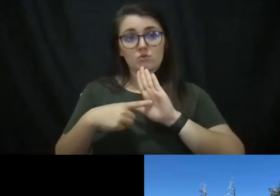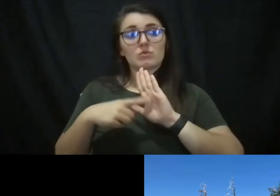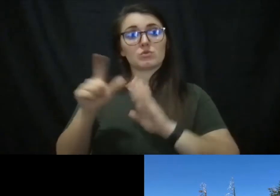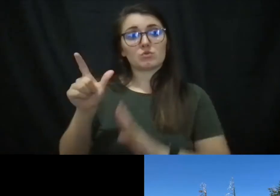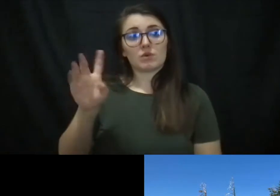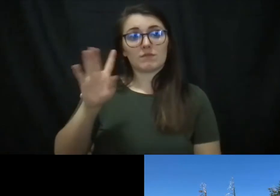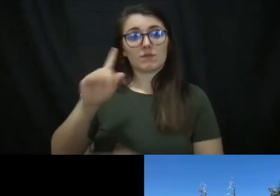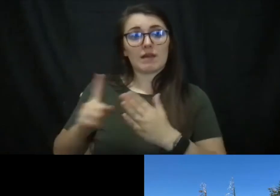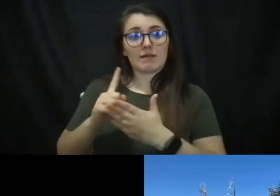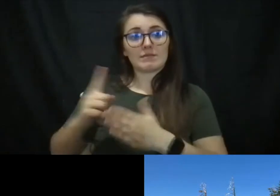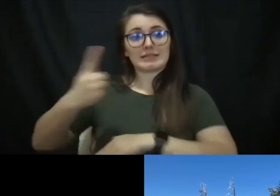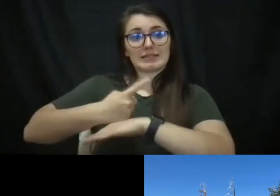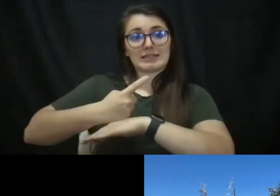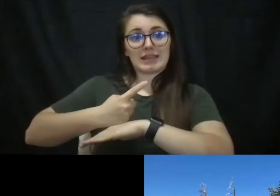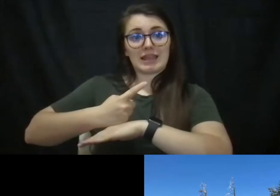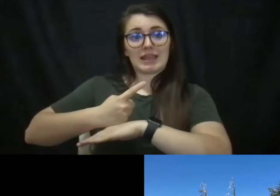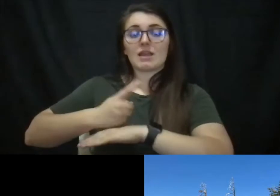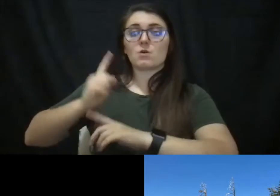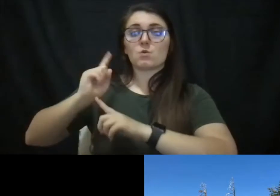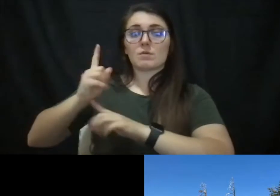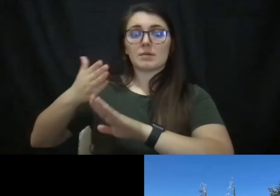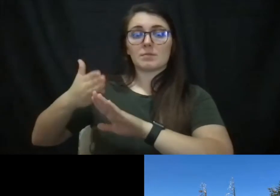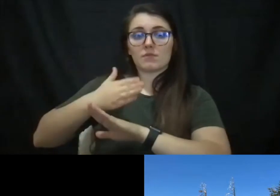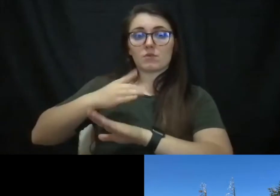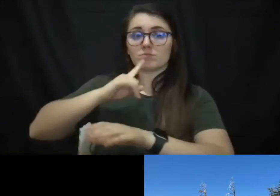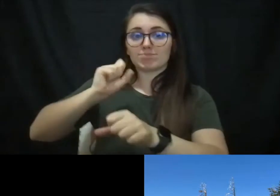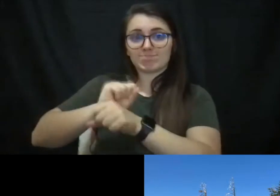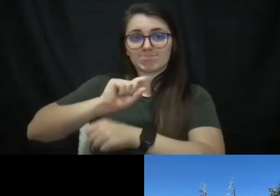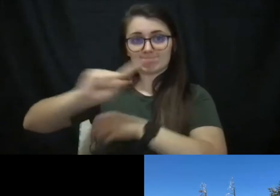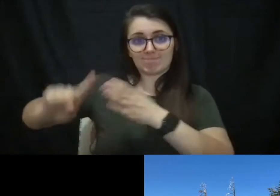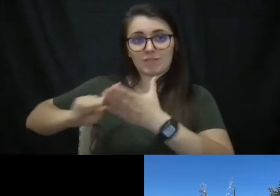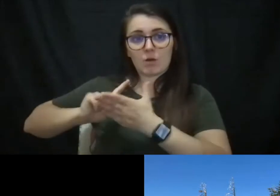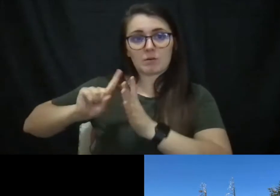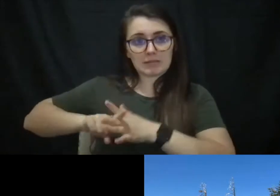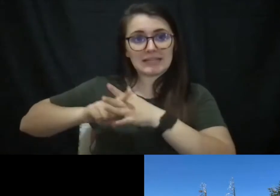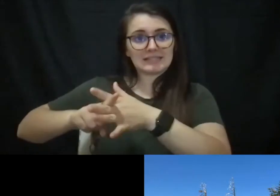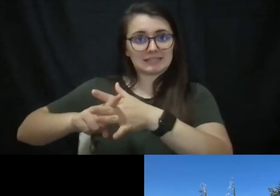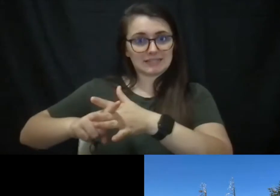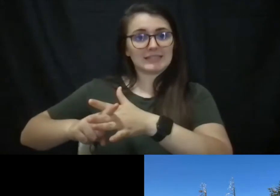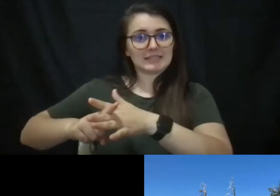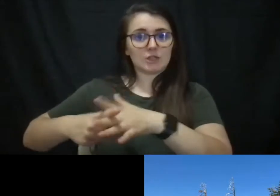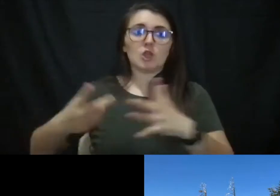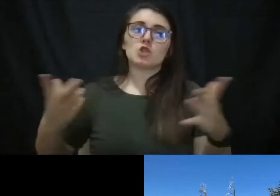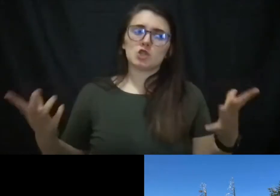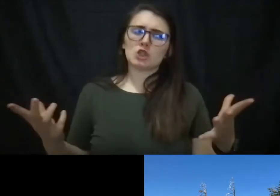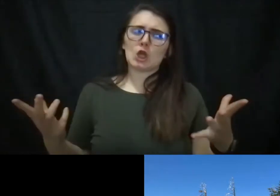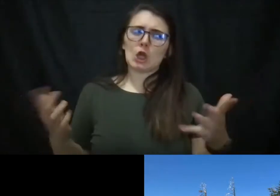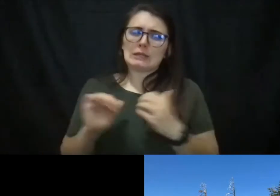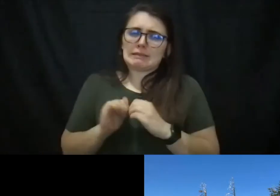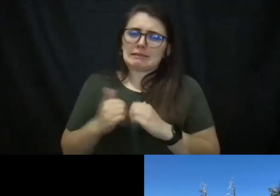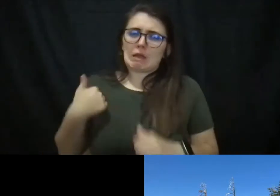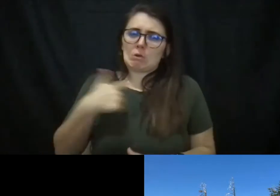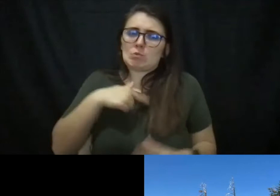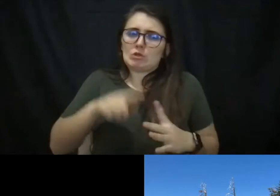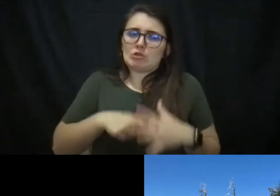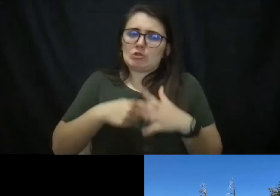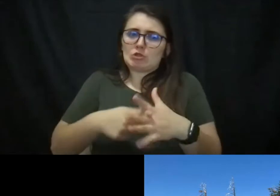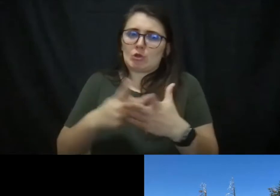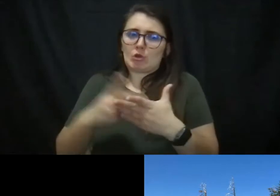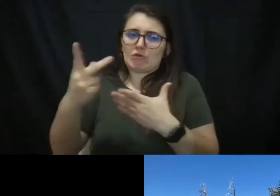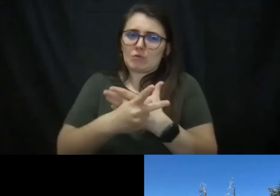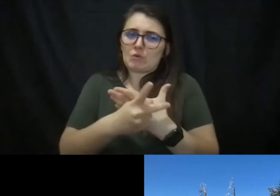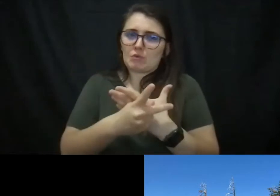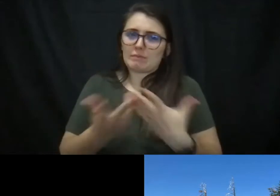that comes at exactly 1 minute after the hour. So that's how we'd start off a program like Morning